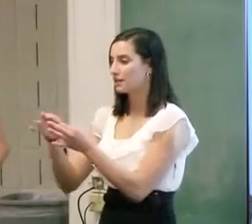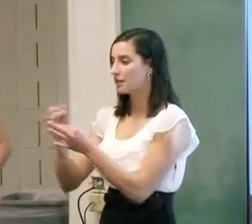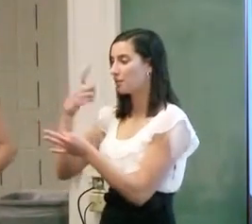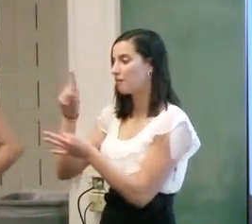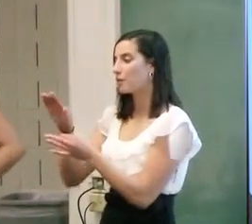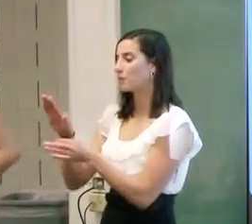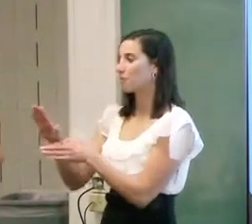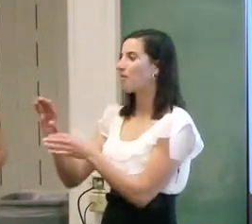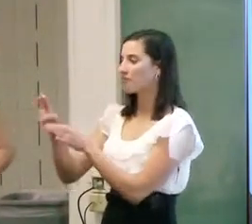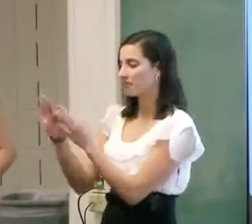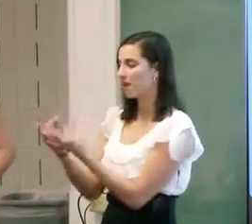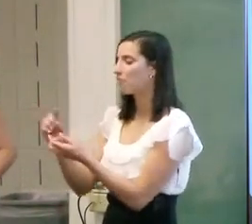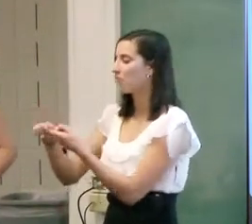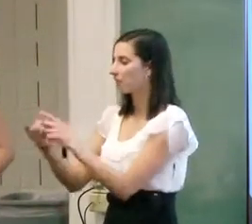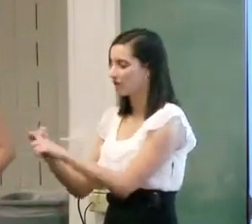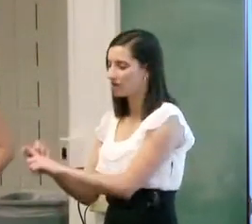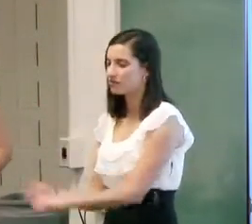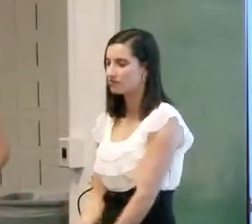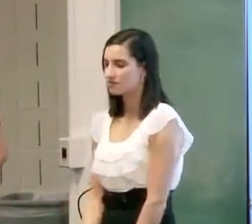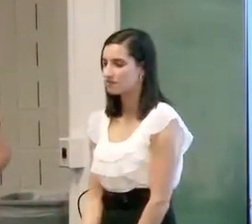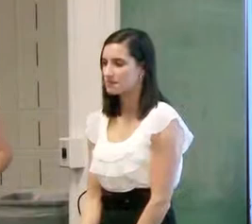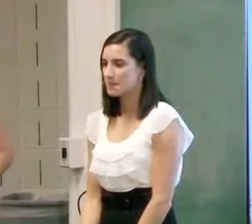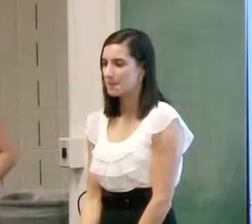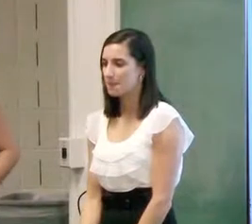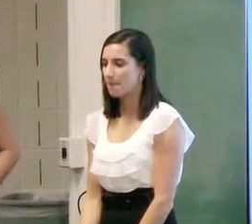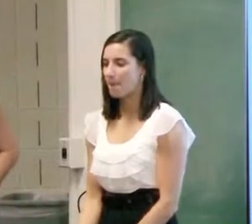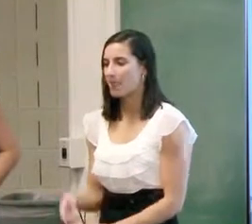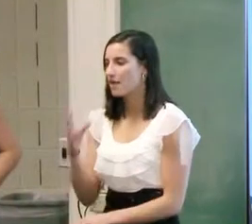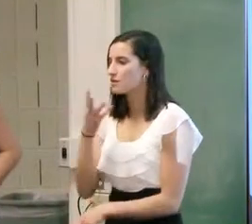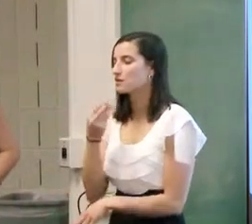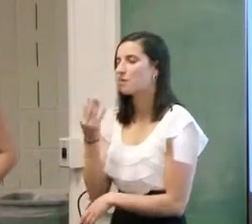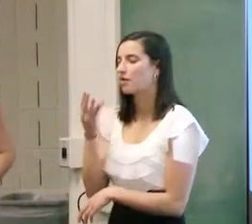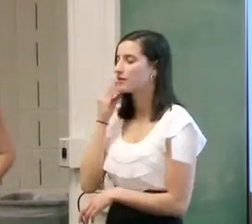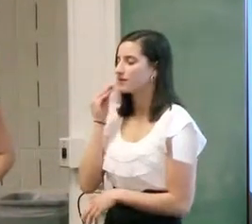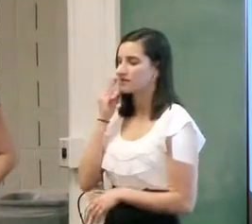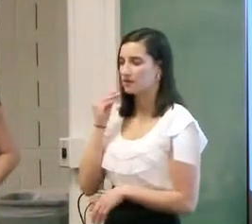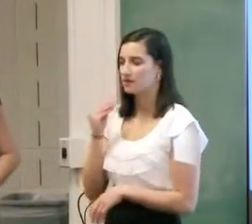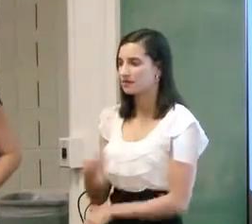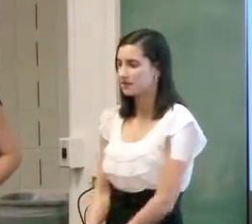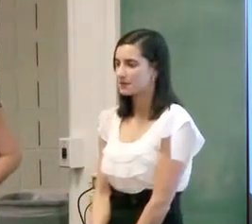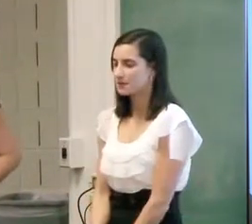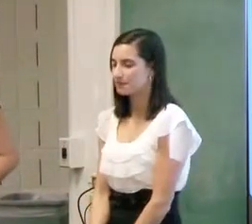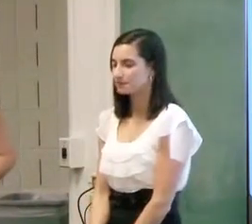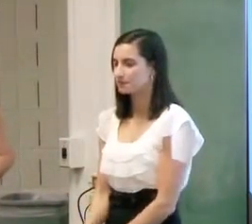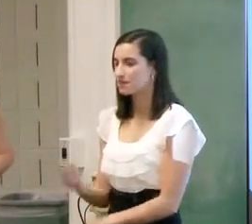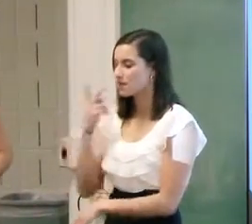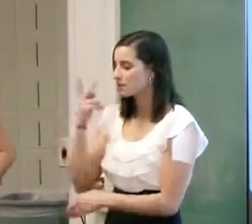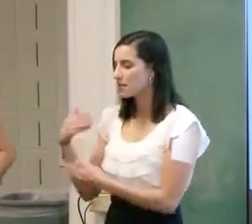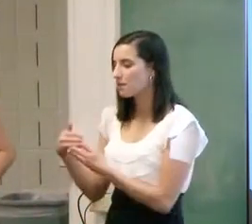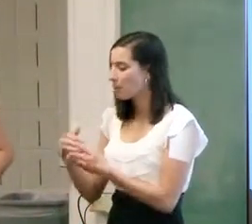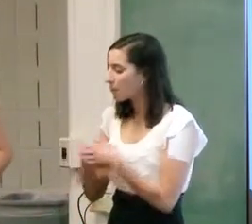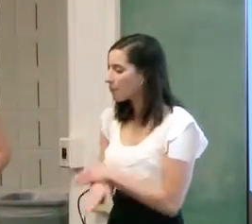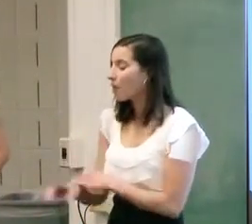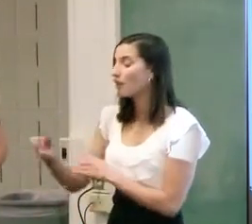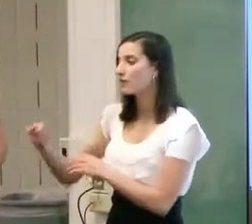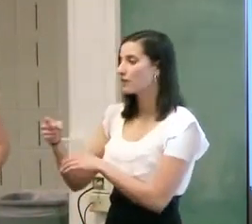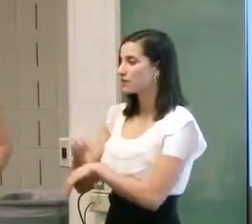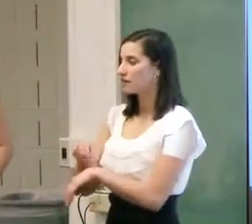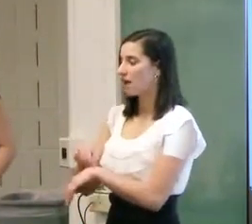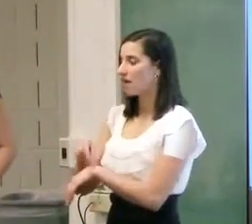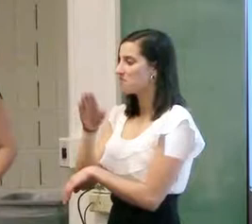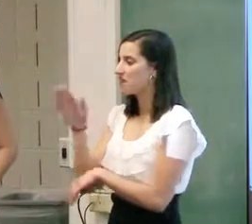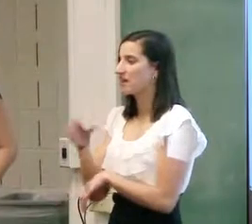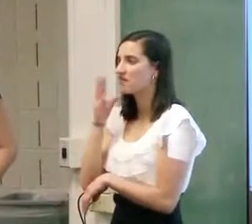a little bit for her family and friends. It was such a beautiful thing, having this experience and watching that baby being born for the first time. I've